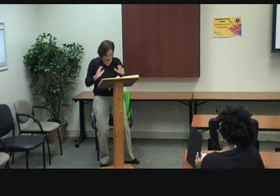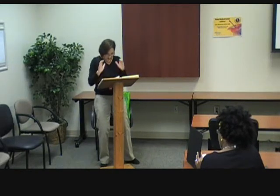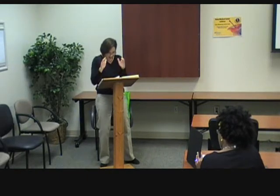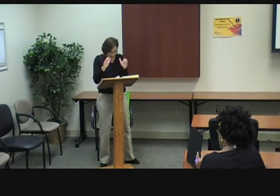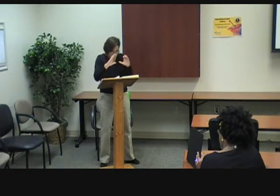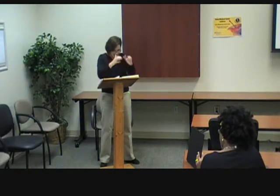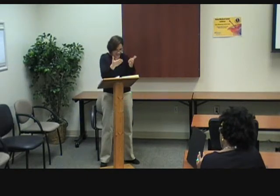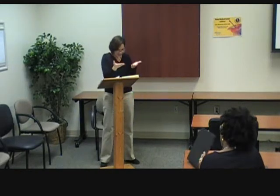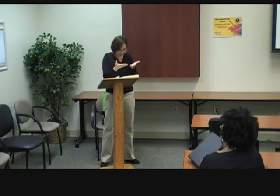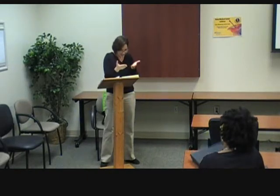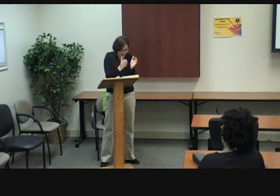Class here.